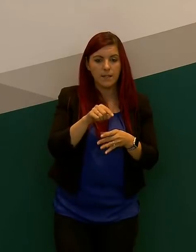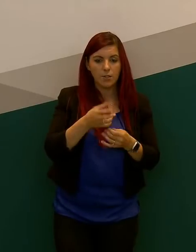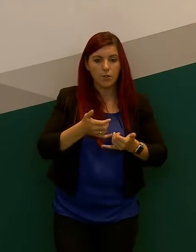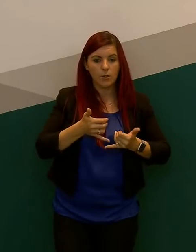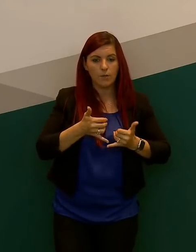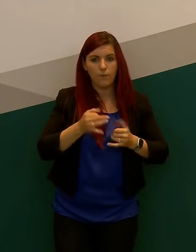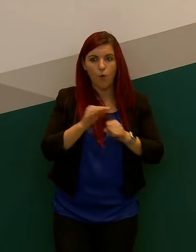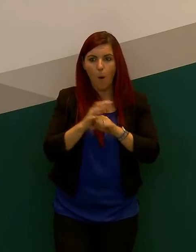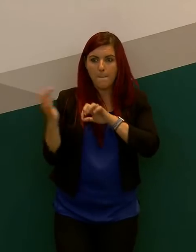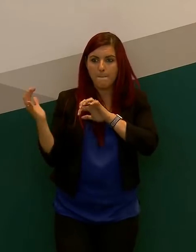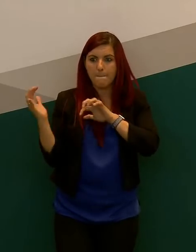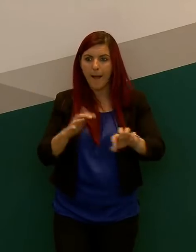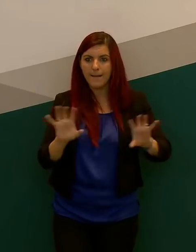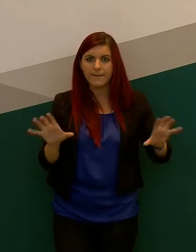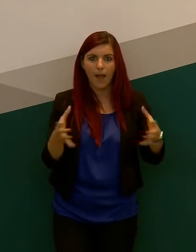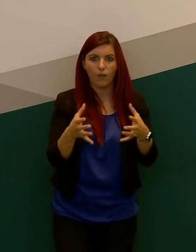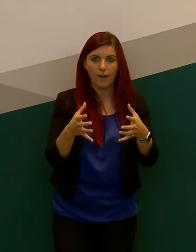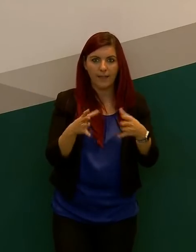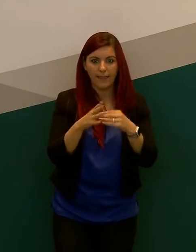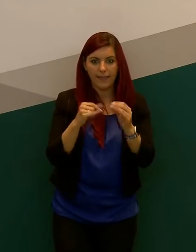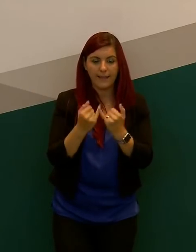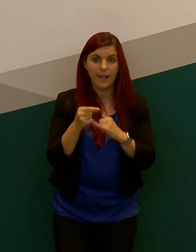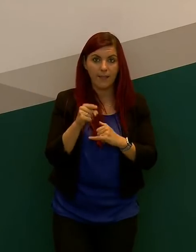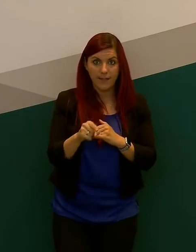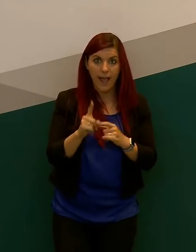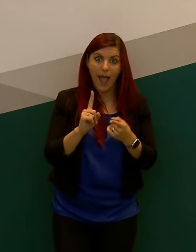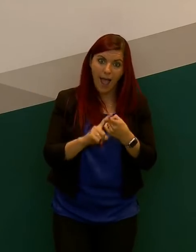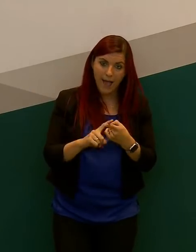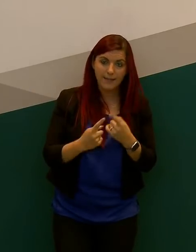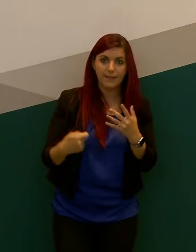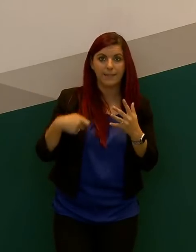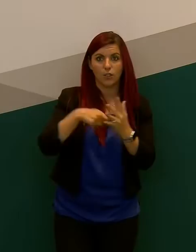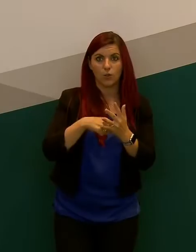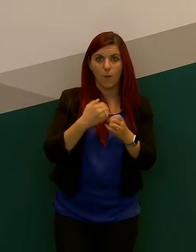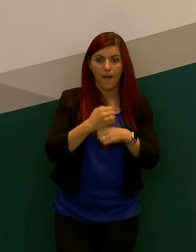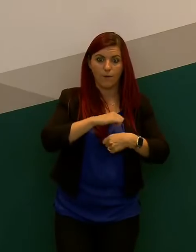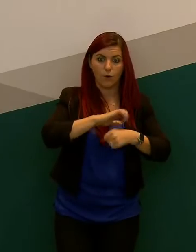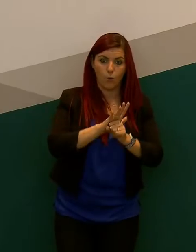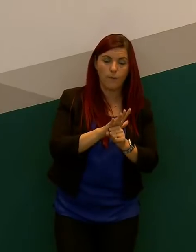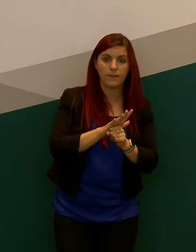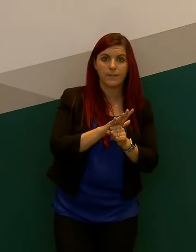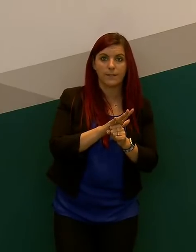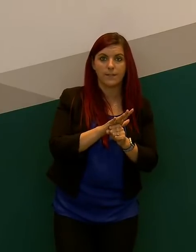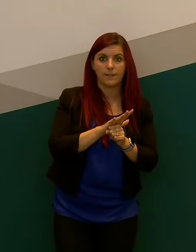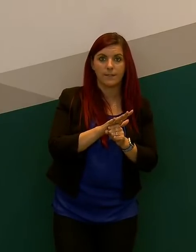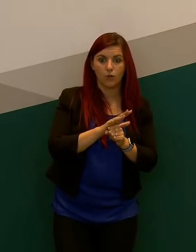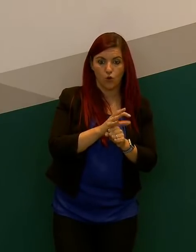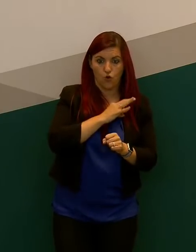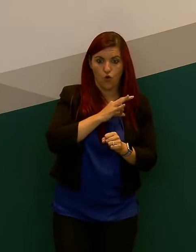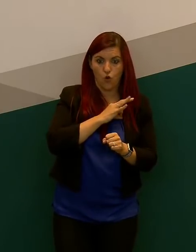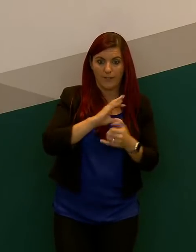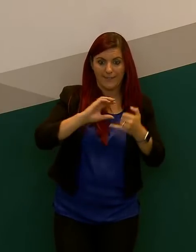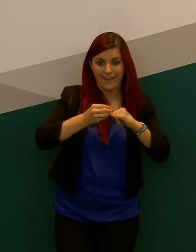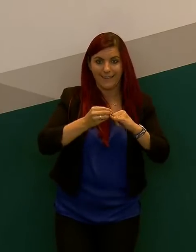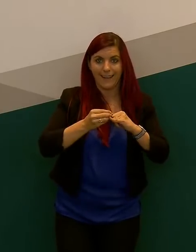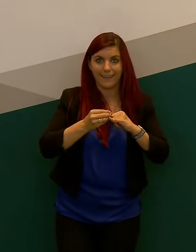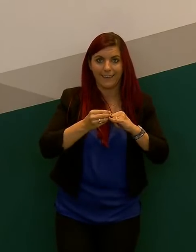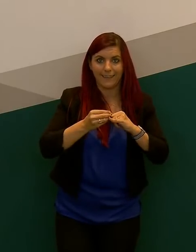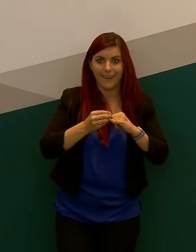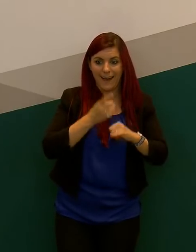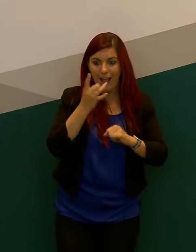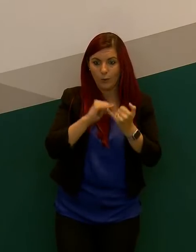mass gatherings and things of that nature, in addition to having appropriate mechanisms in place for testing and tracing. We can see in terms of our testing